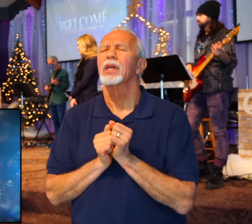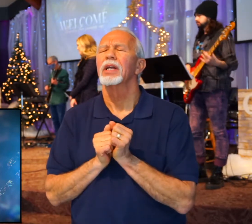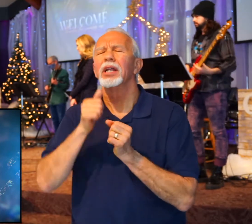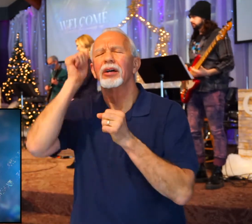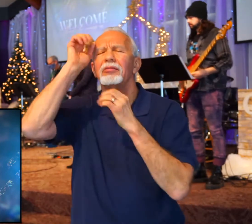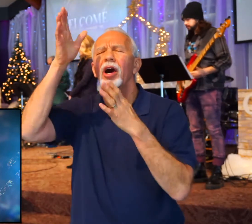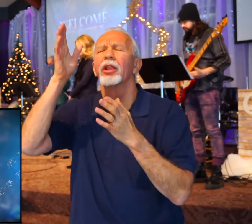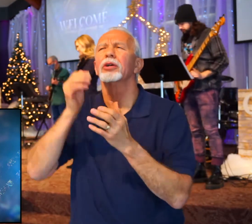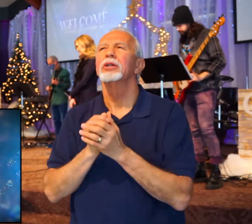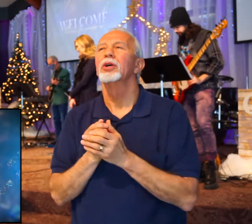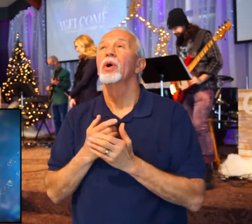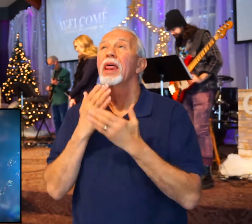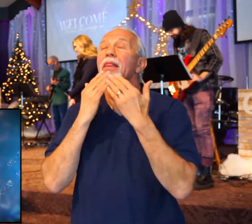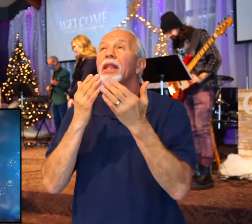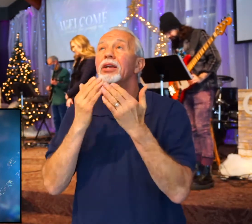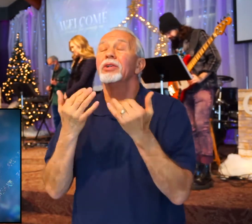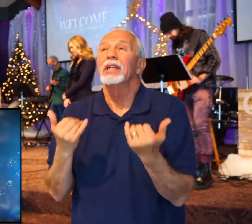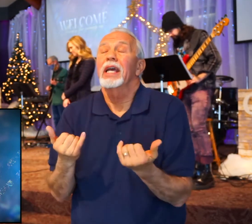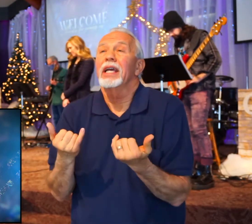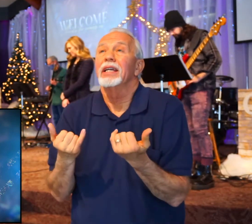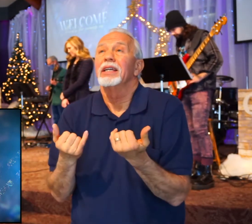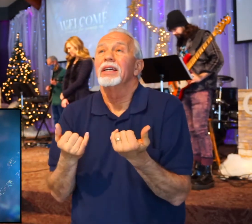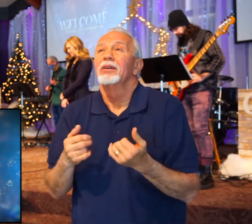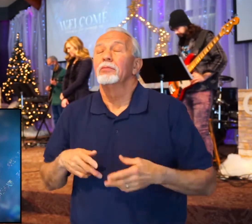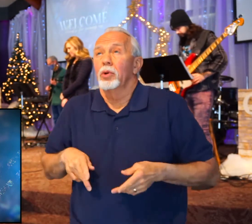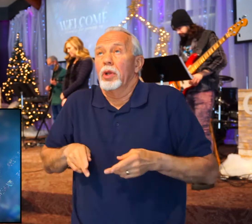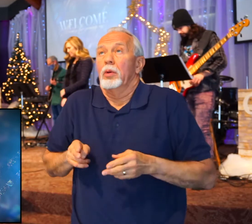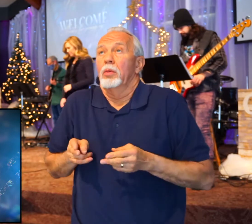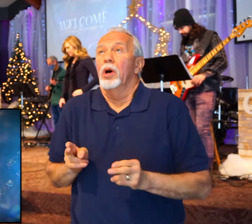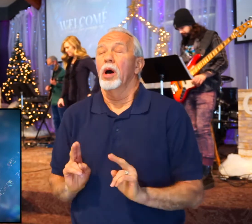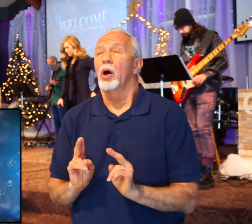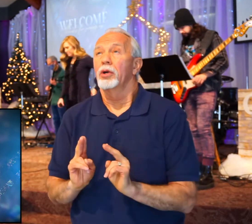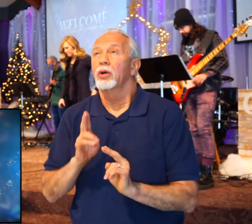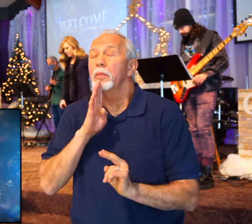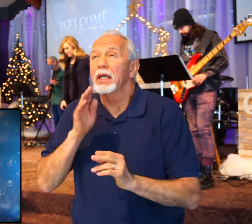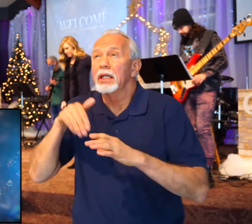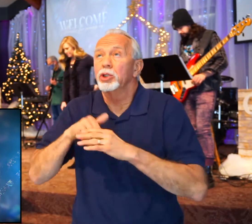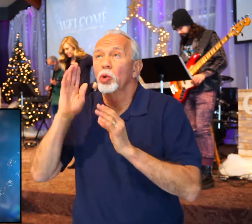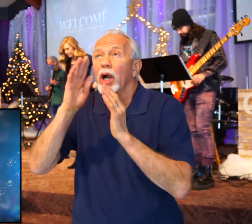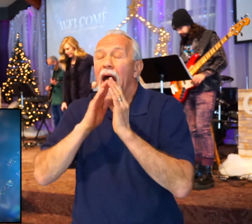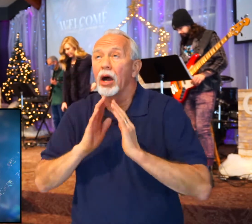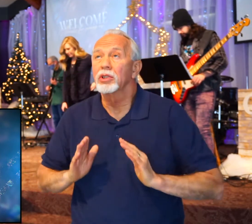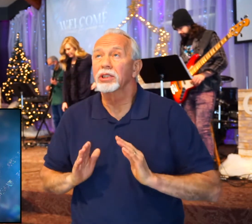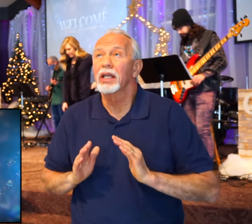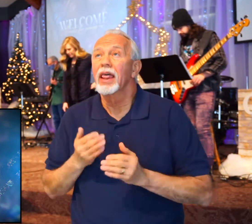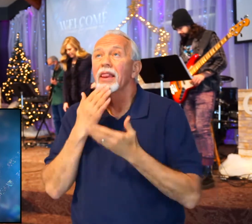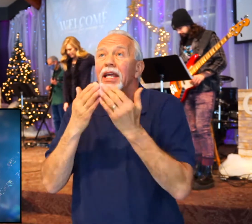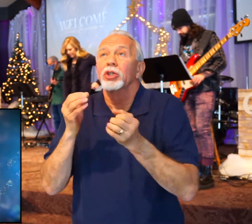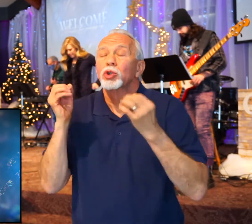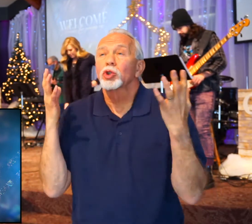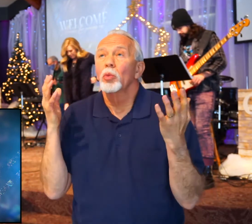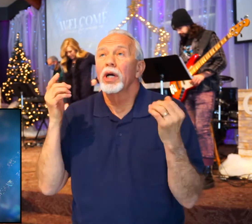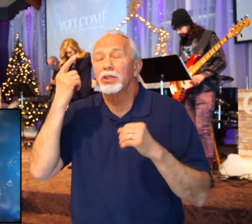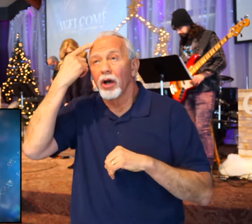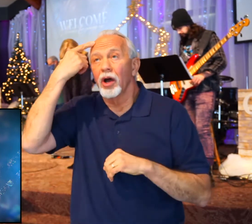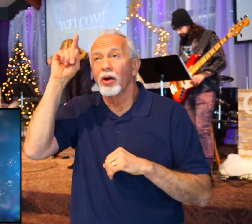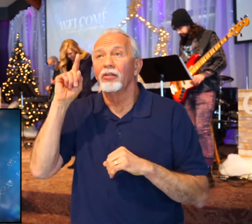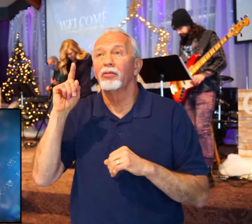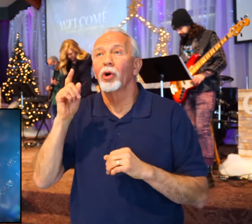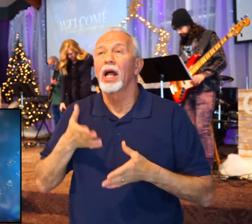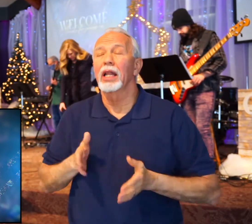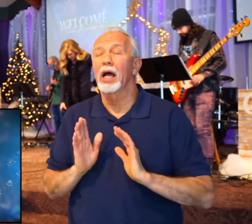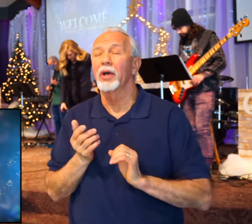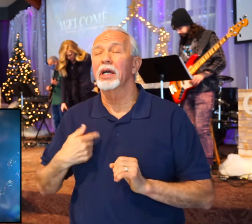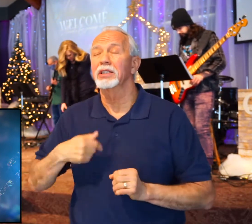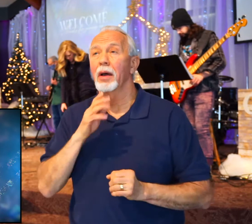Father, we do thank you today for the privilege of being in your house. Lord, thank you so much for allowing